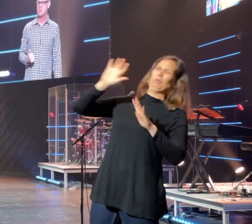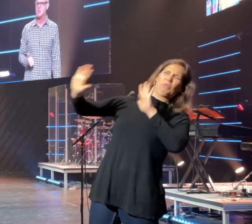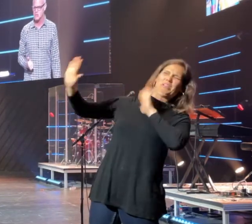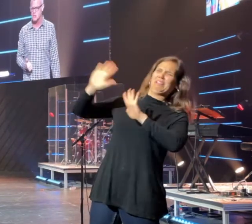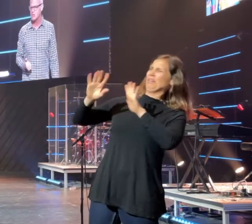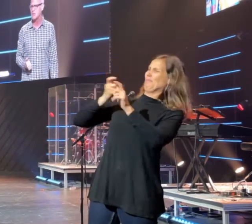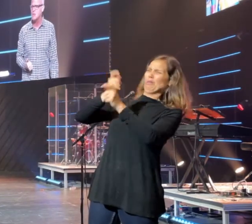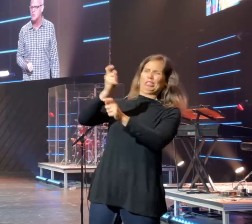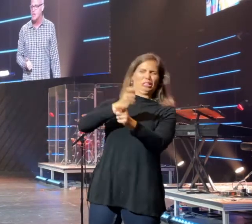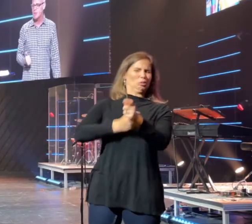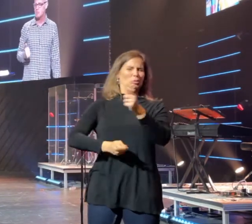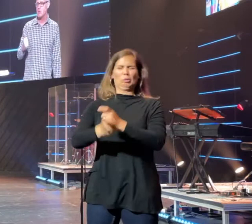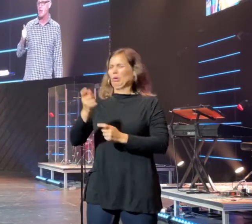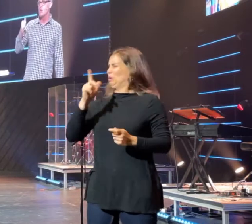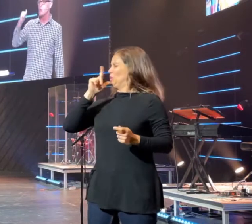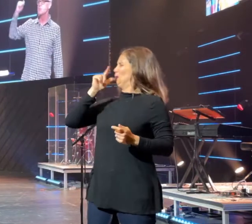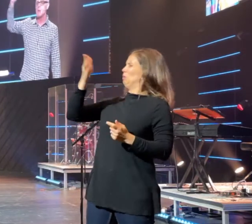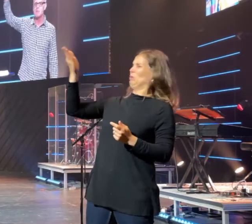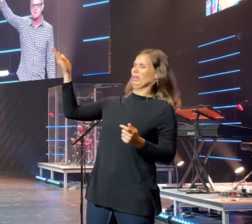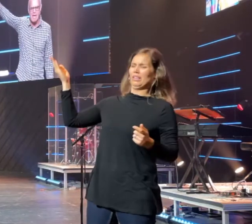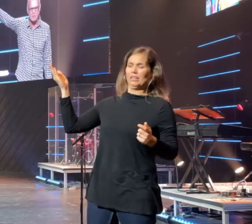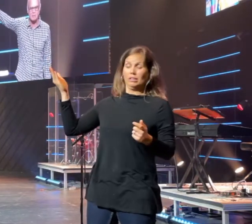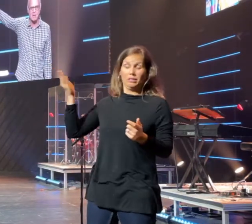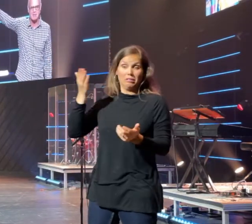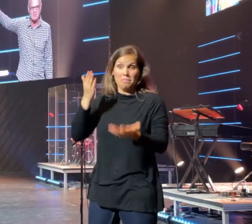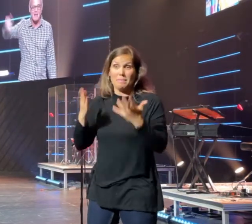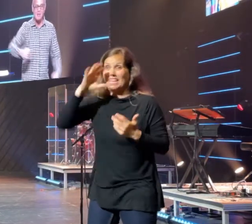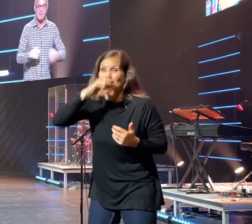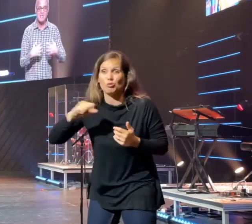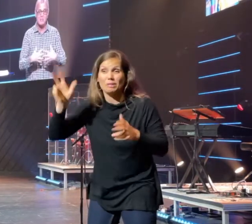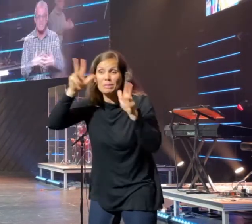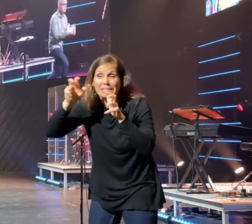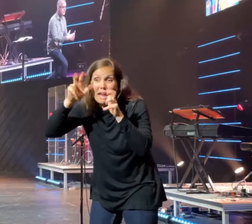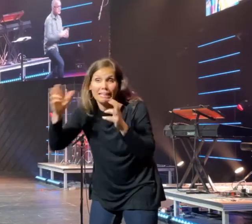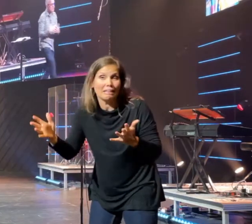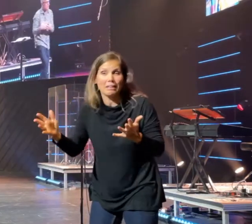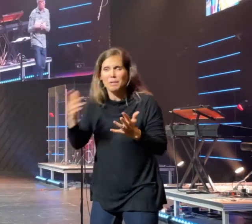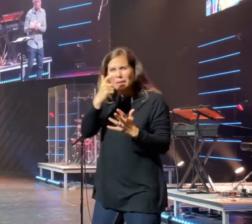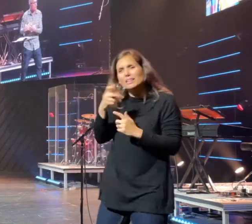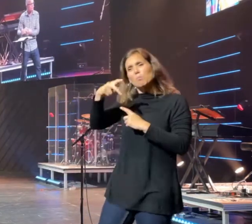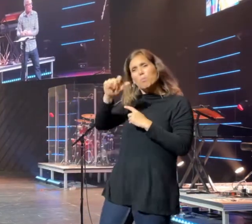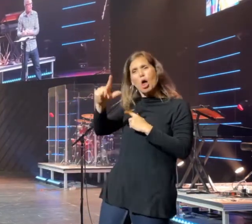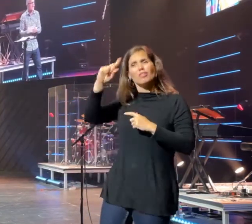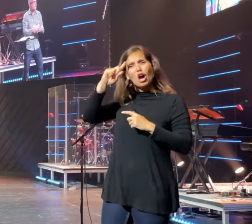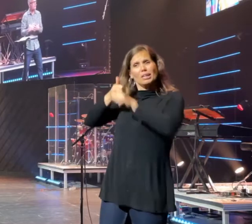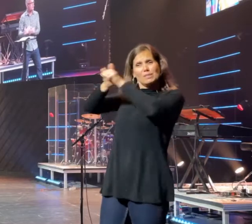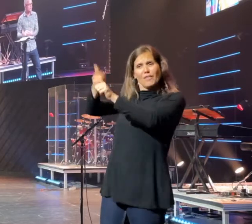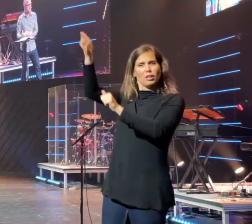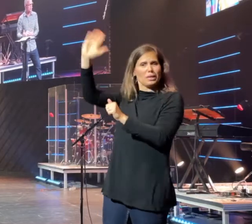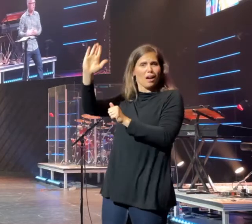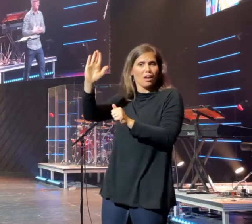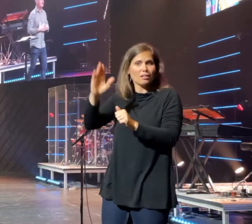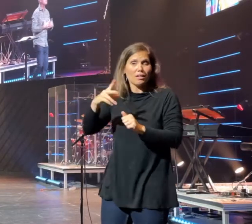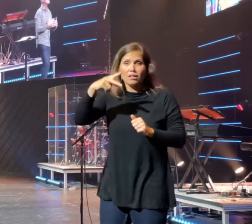you mean persecuting you? He might be thinking, this might be the devil talking to me, because he was on a mission, so he thought from God, from the leaders